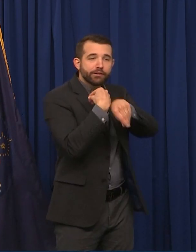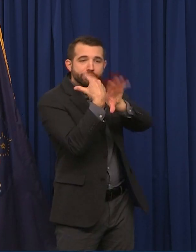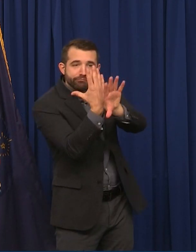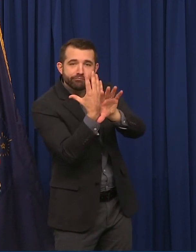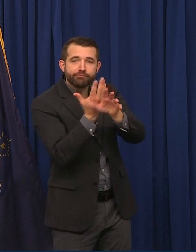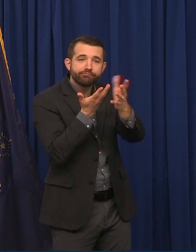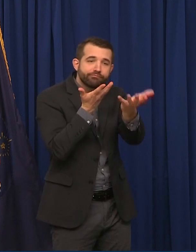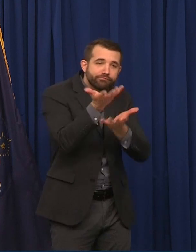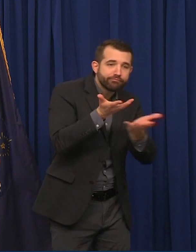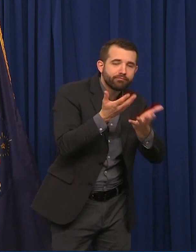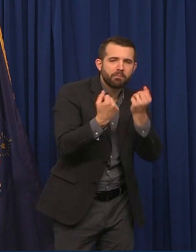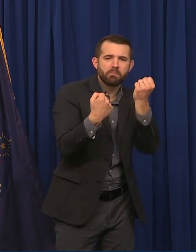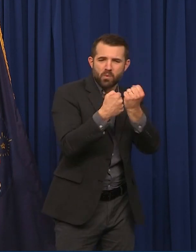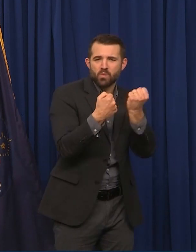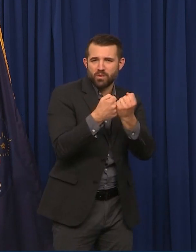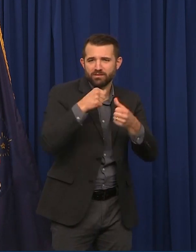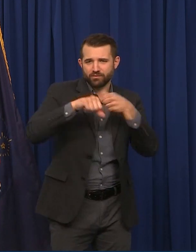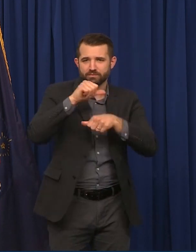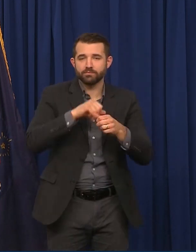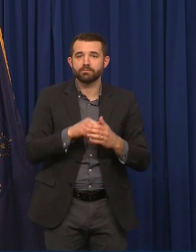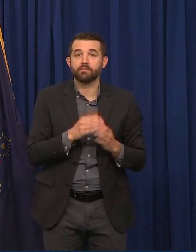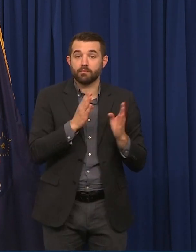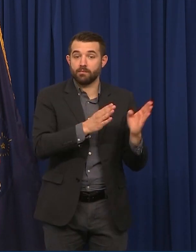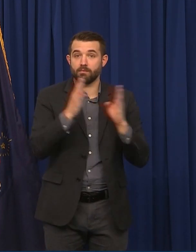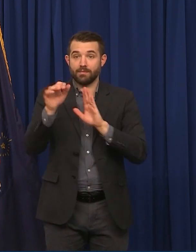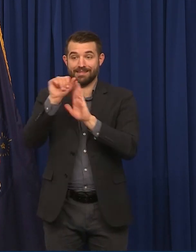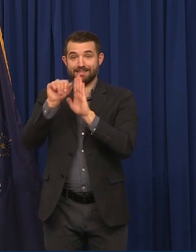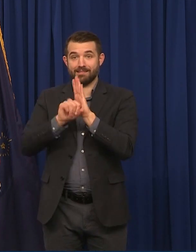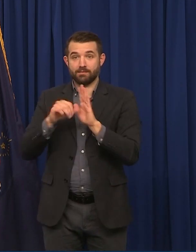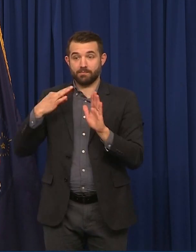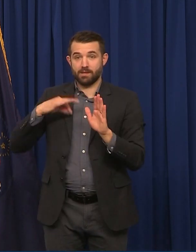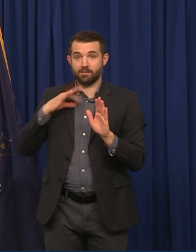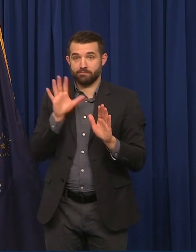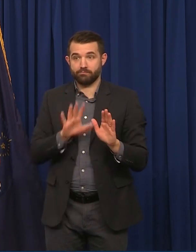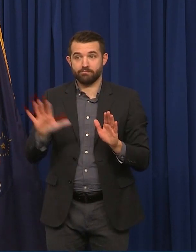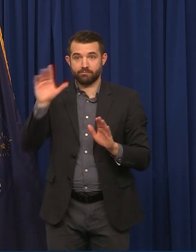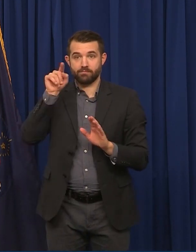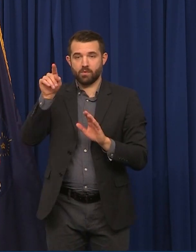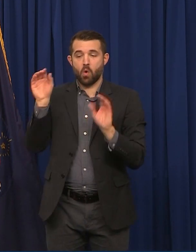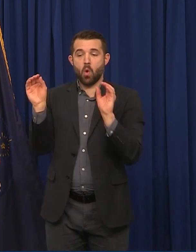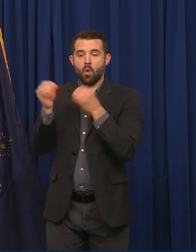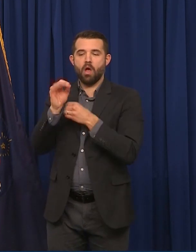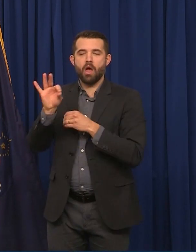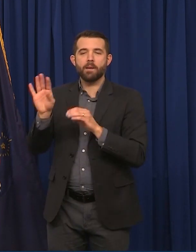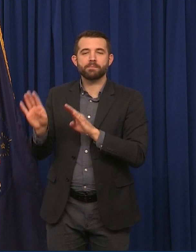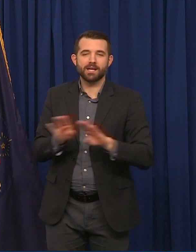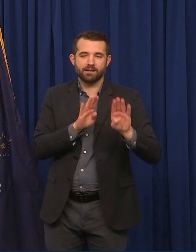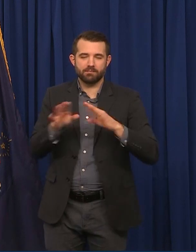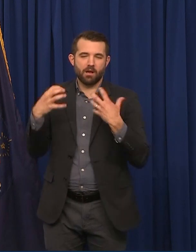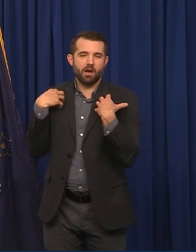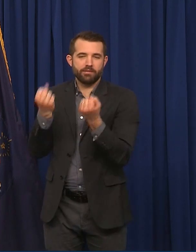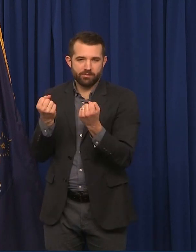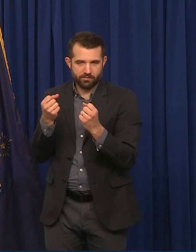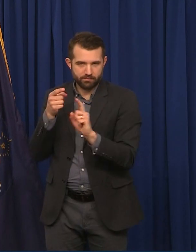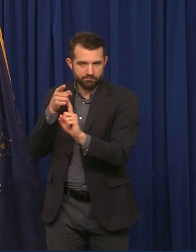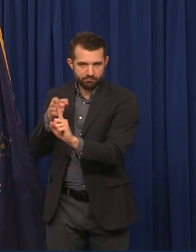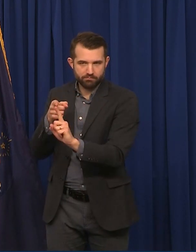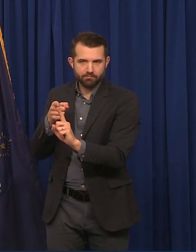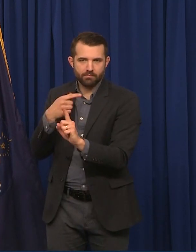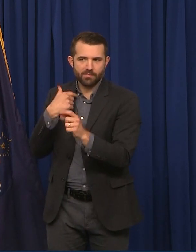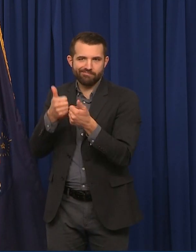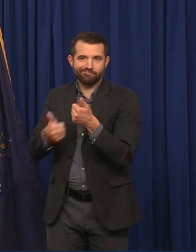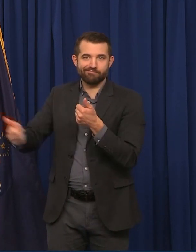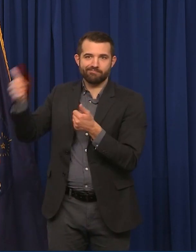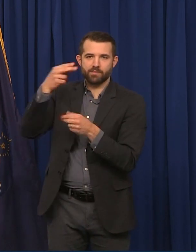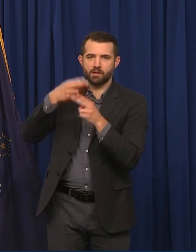Behavioral Health within the state of Maine, she and her team have been thinking about this really